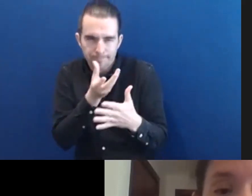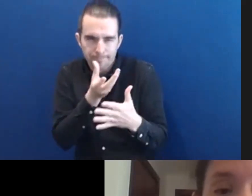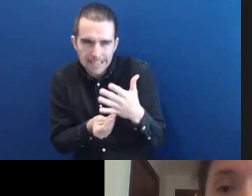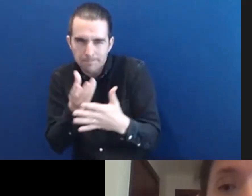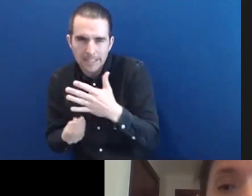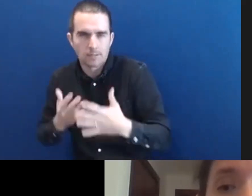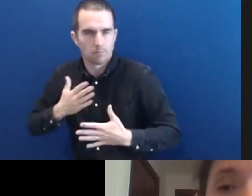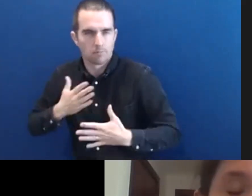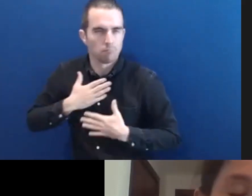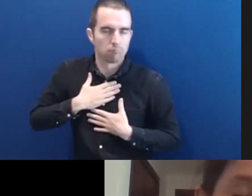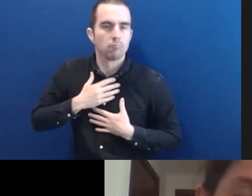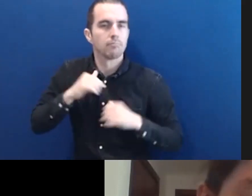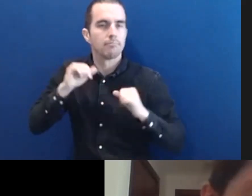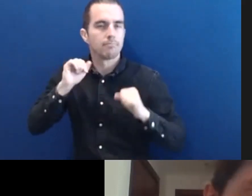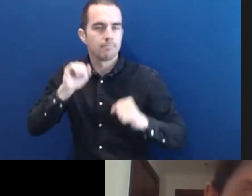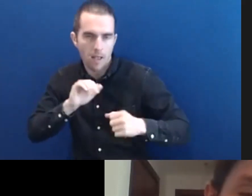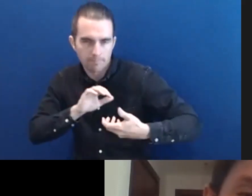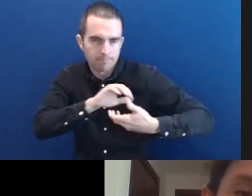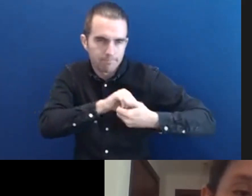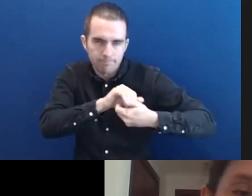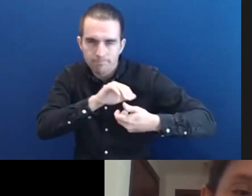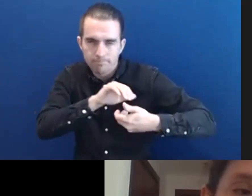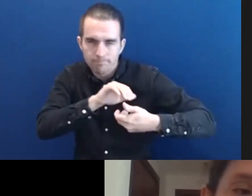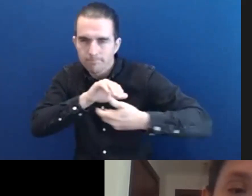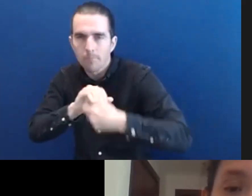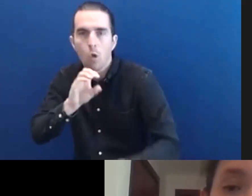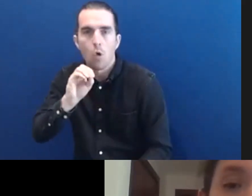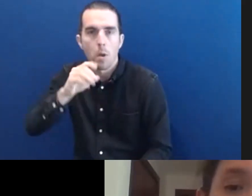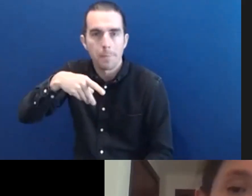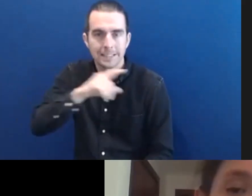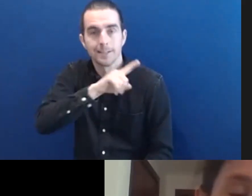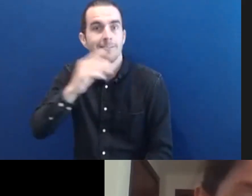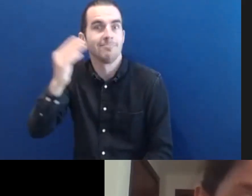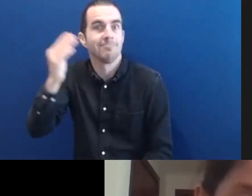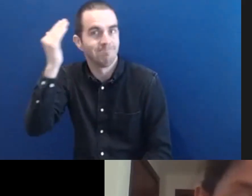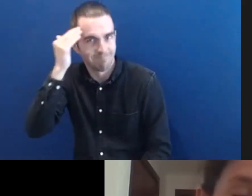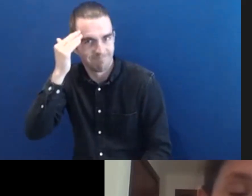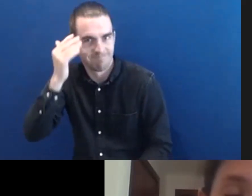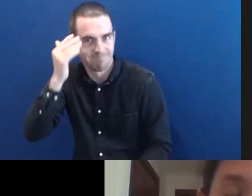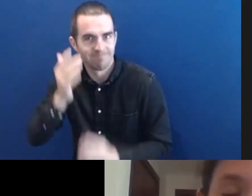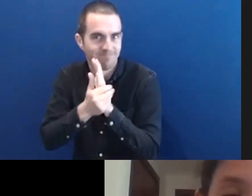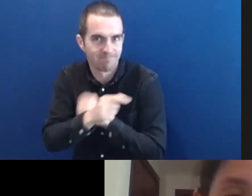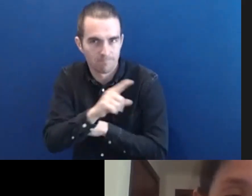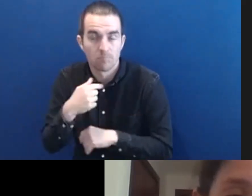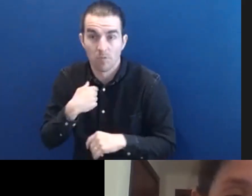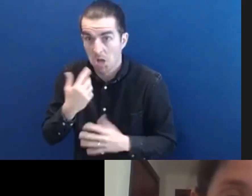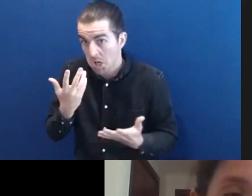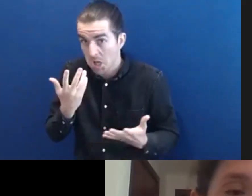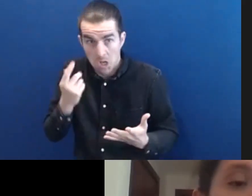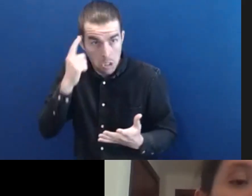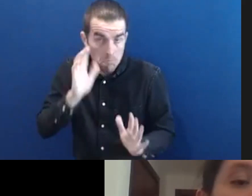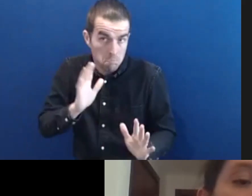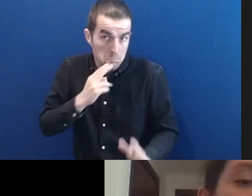accessible. We know that our platform isn't particularly inclusive and has to be improved in this